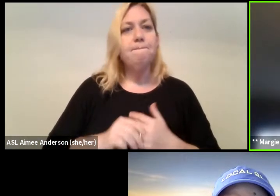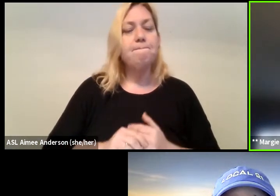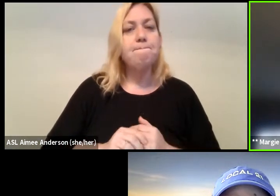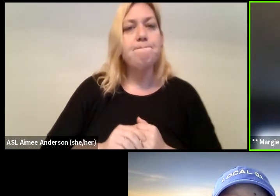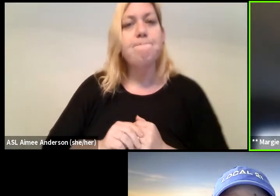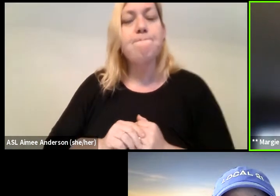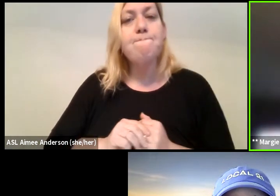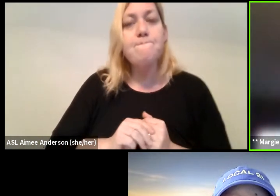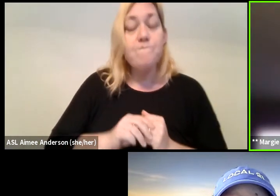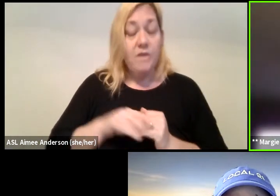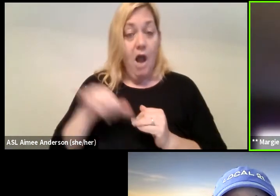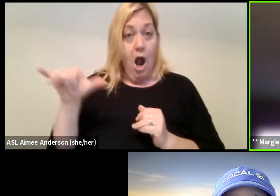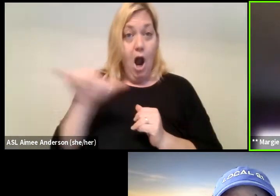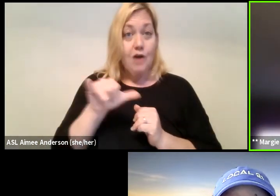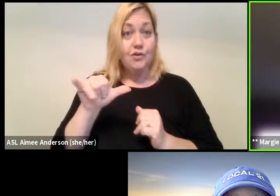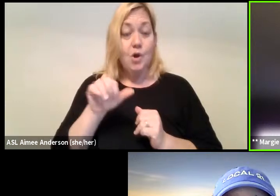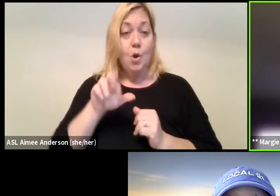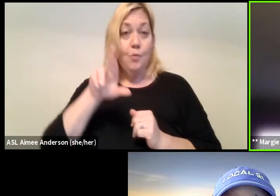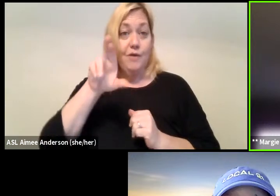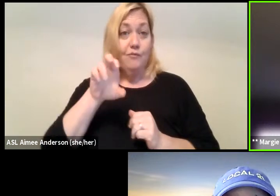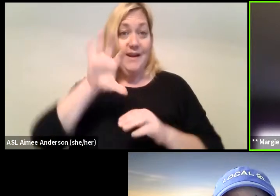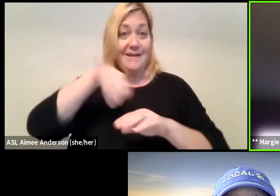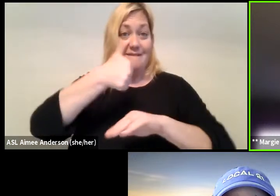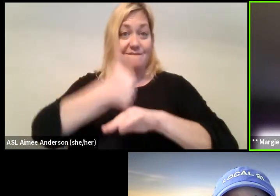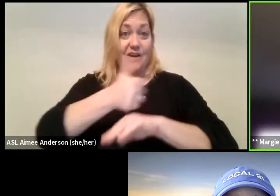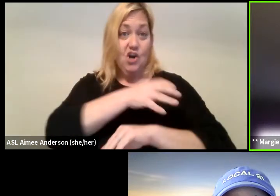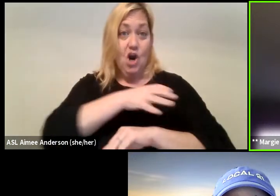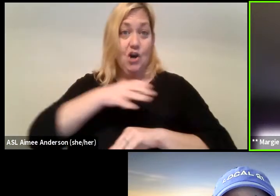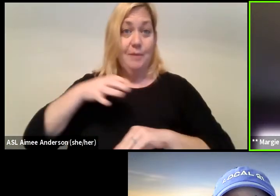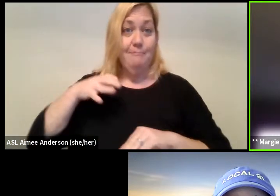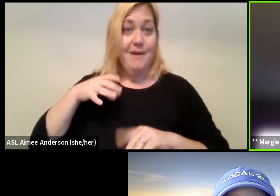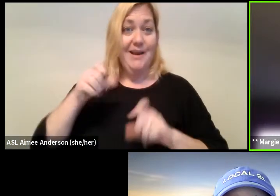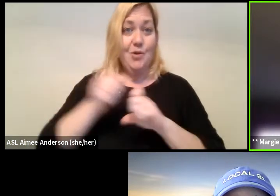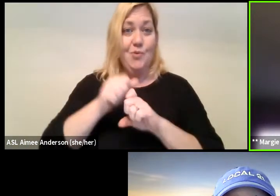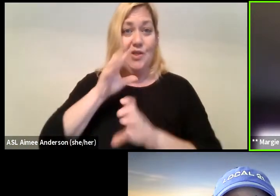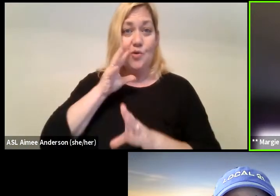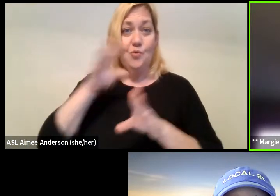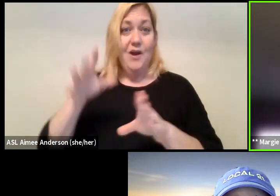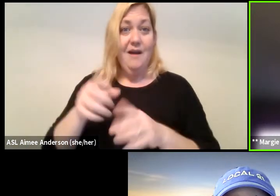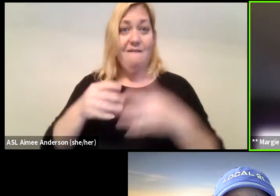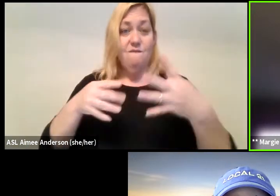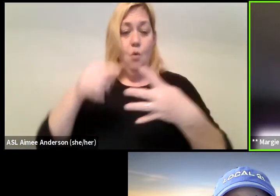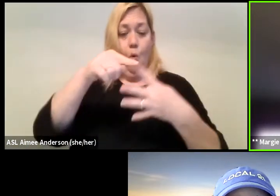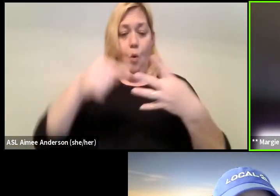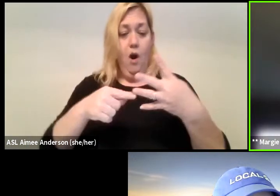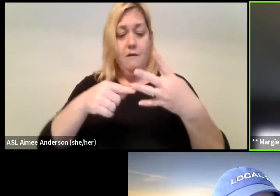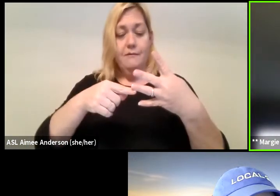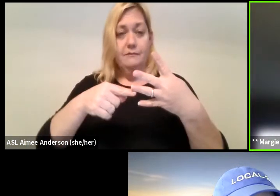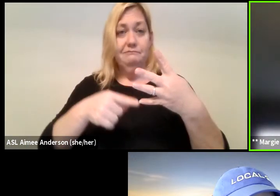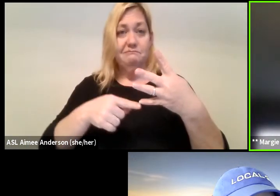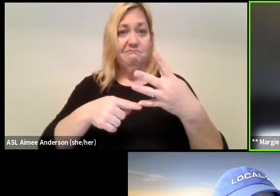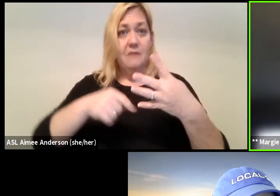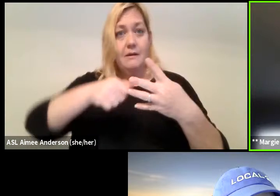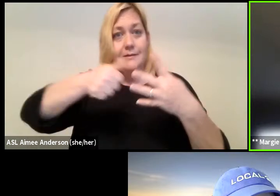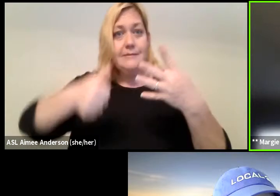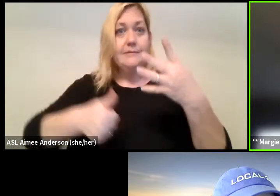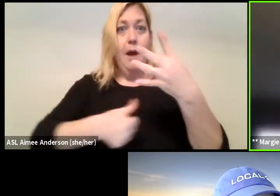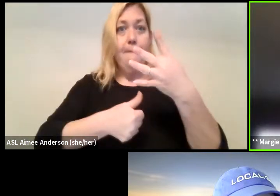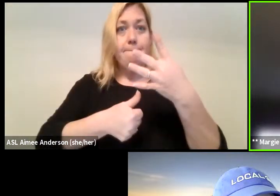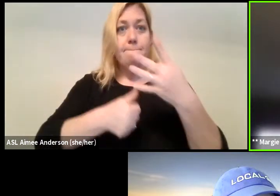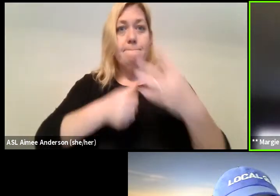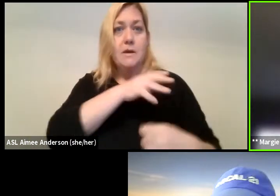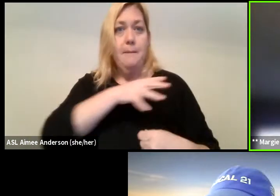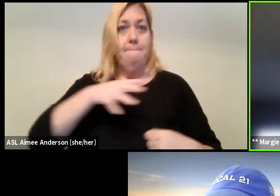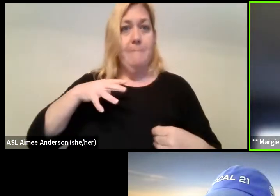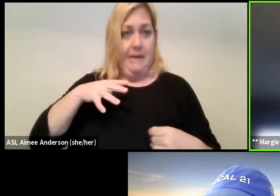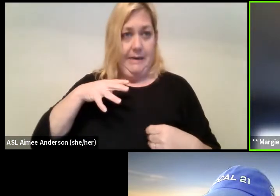We've also reconfigured our committee with the creation of 4 subcommittees. And we